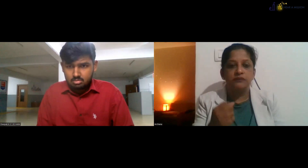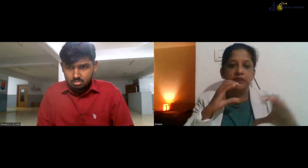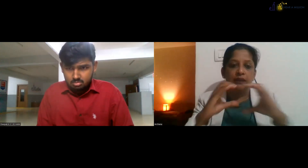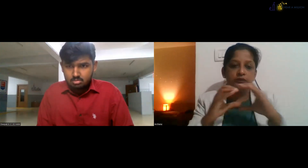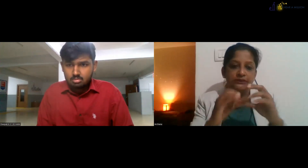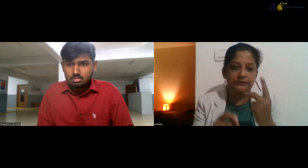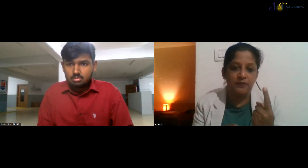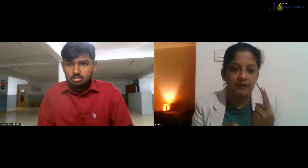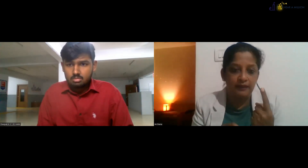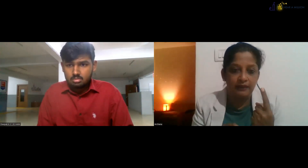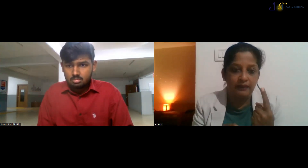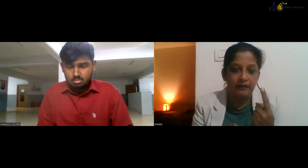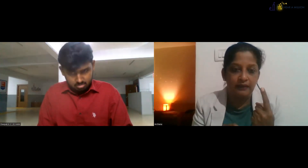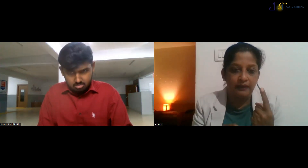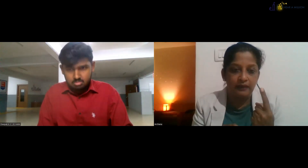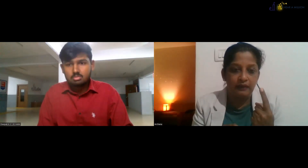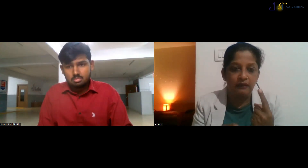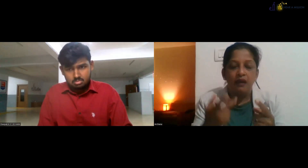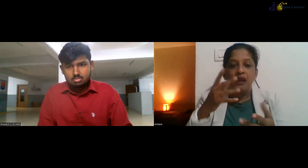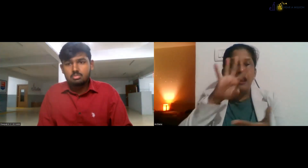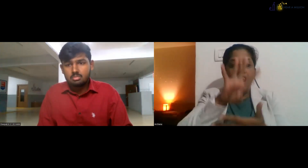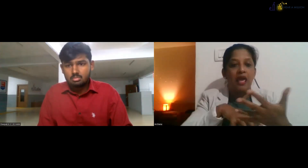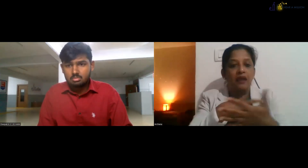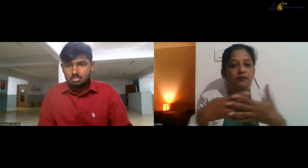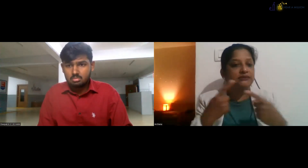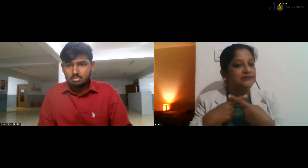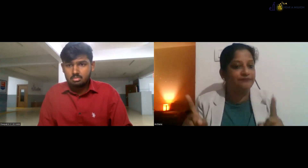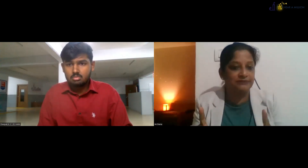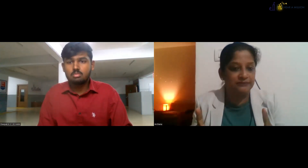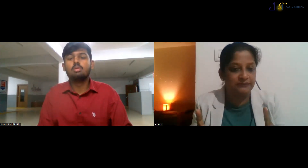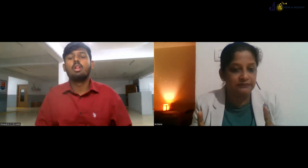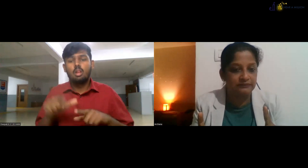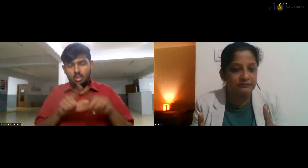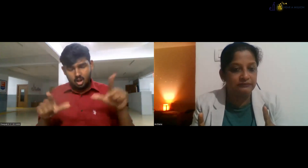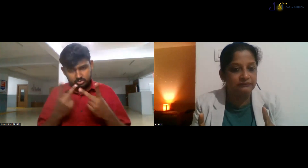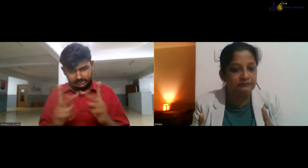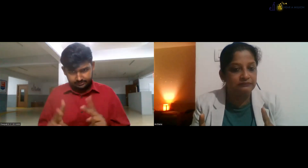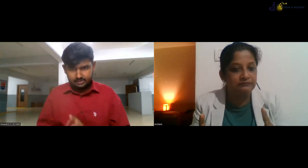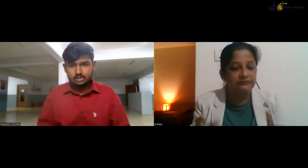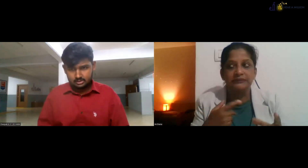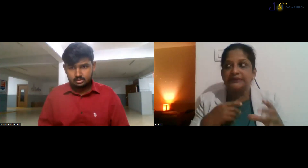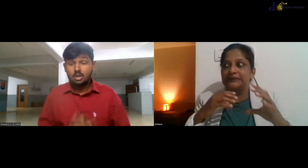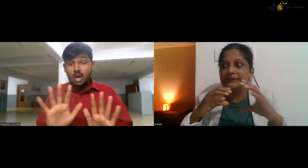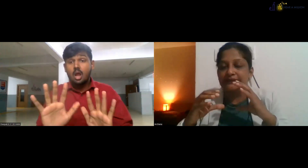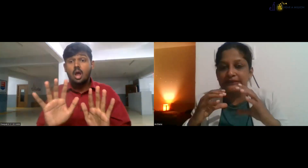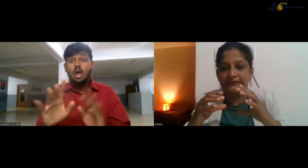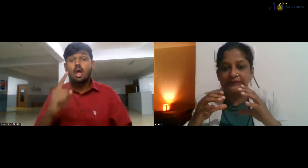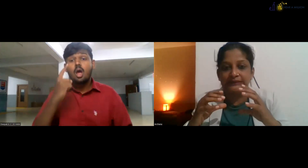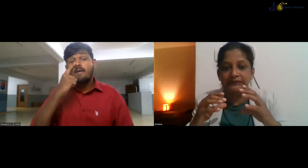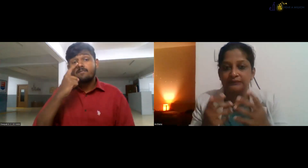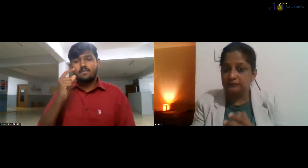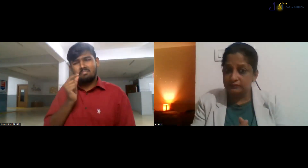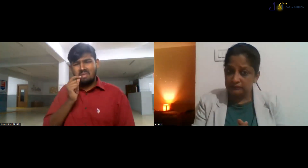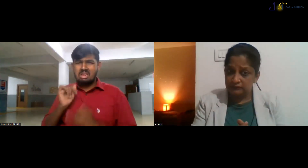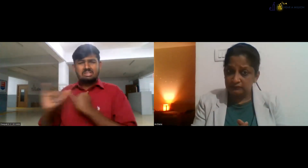woman? Archana here, yes, I do face a, being a deaf woman traveler, I do face the challenges.